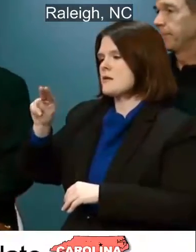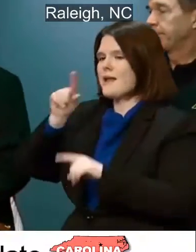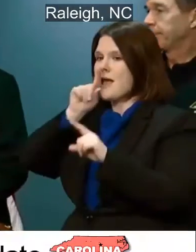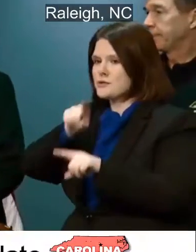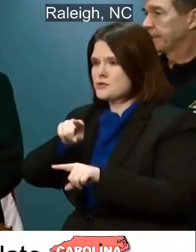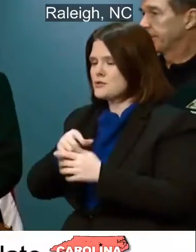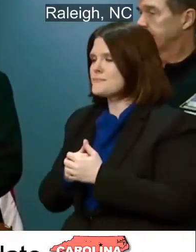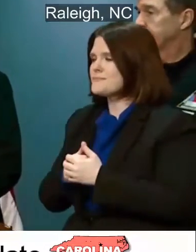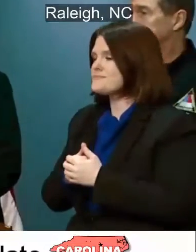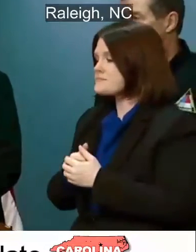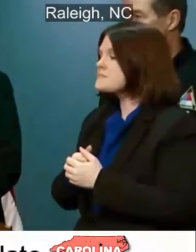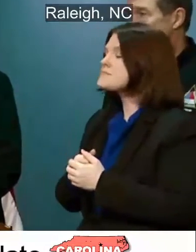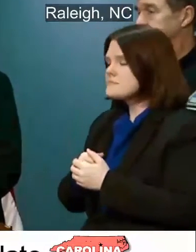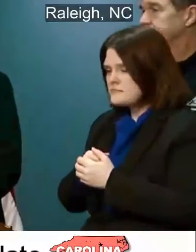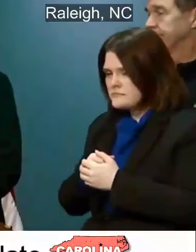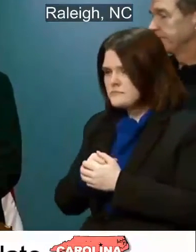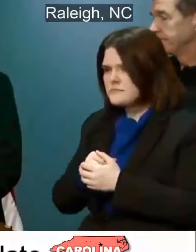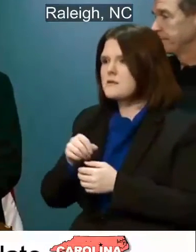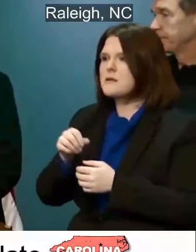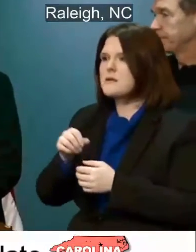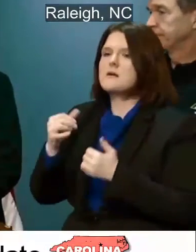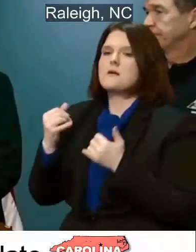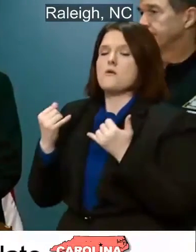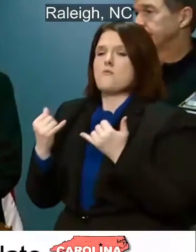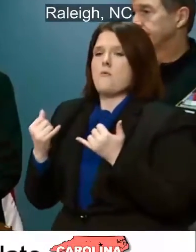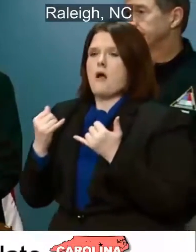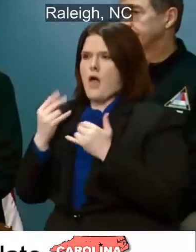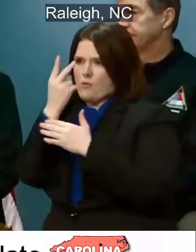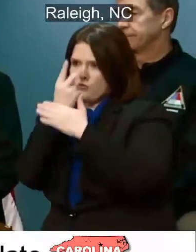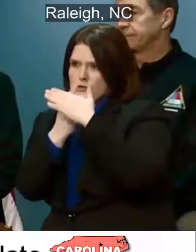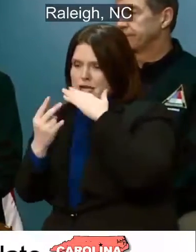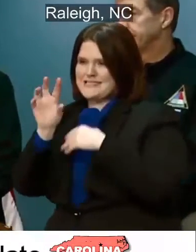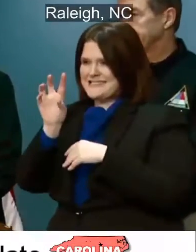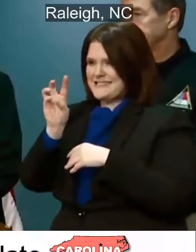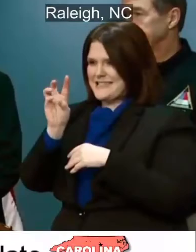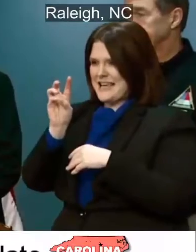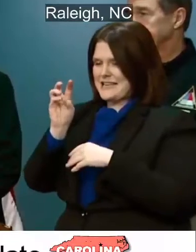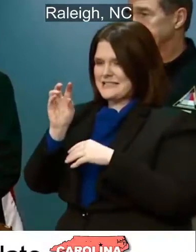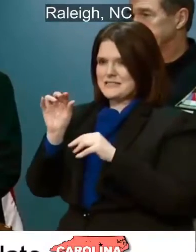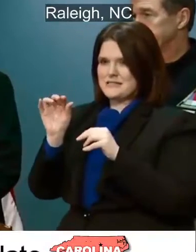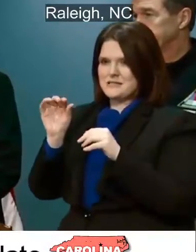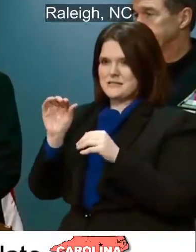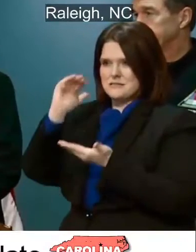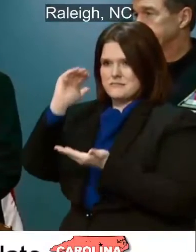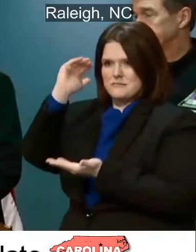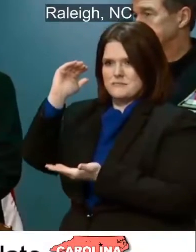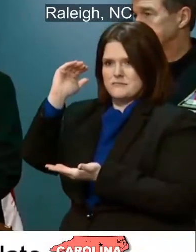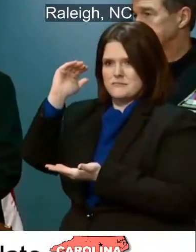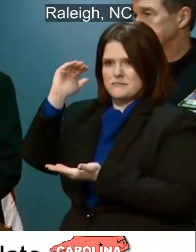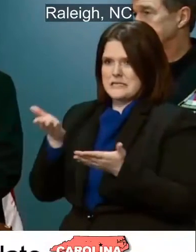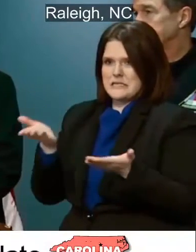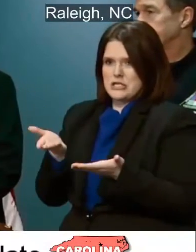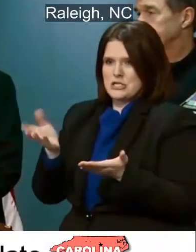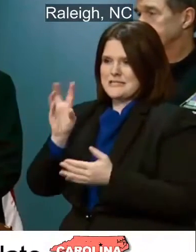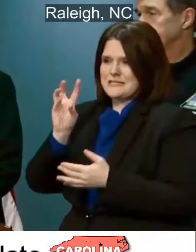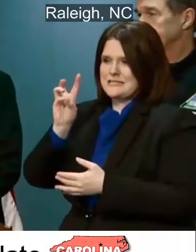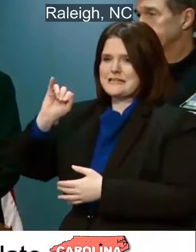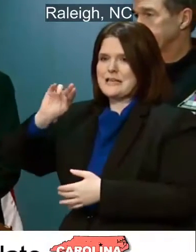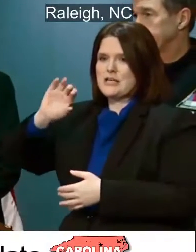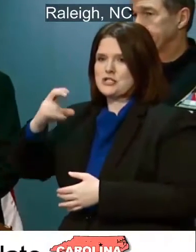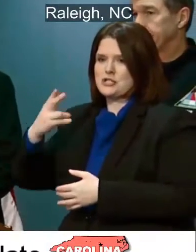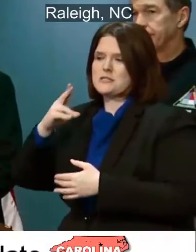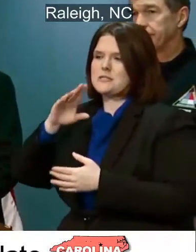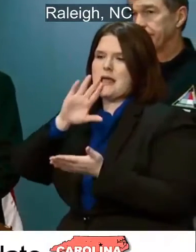Yes, so the projection right now is about 6 inches in the Piedmont area. Right now we